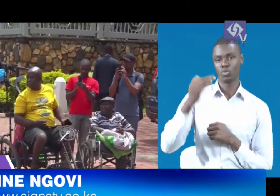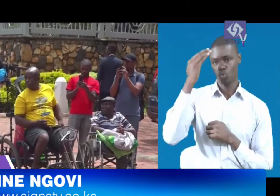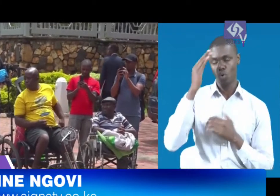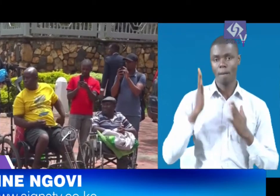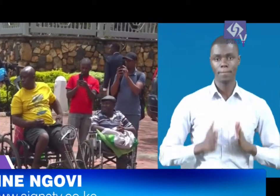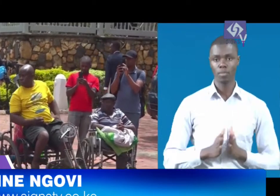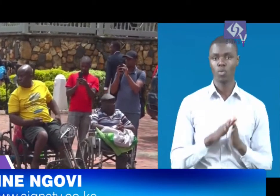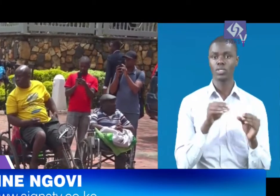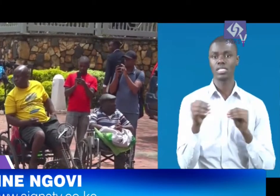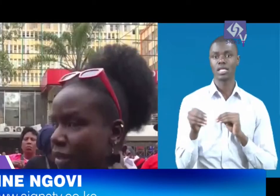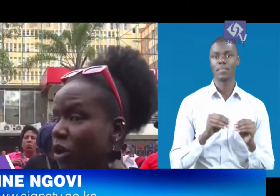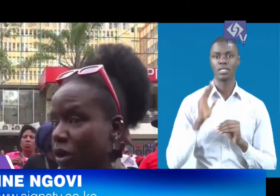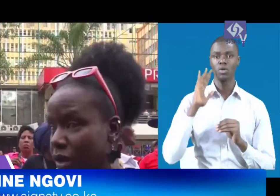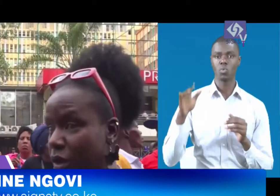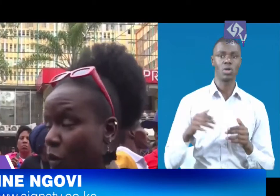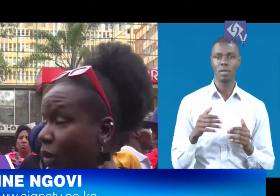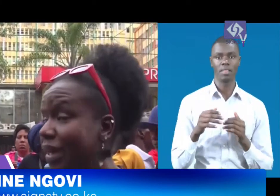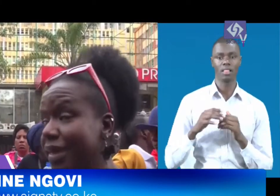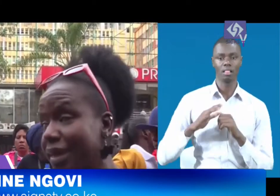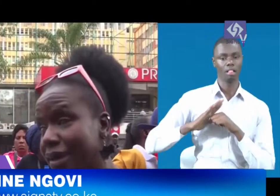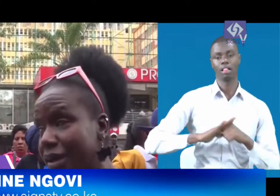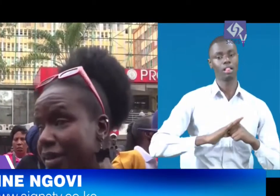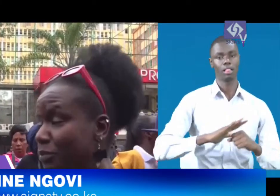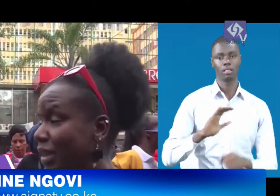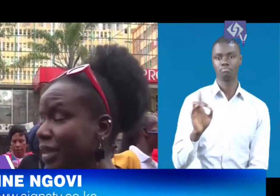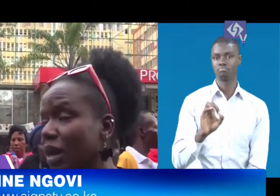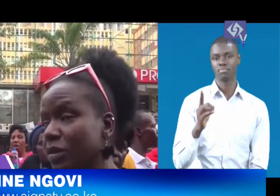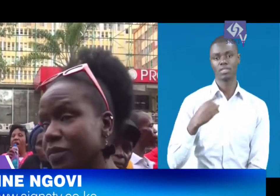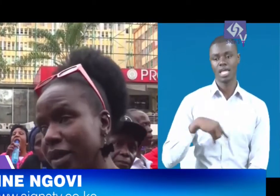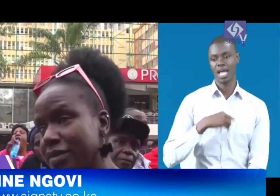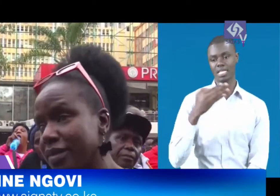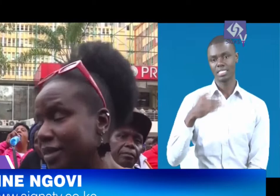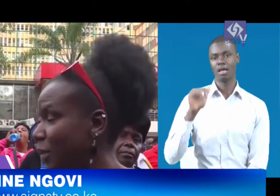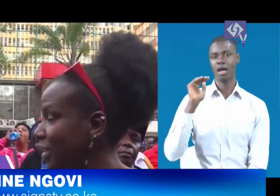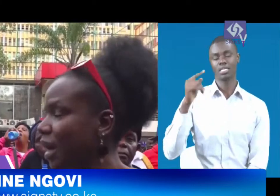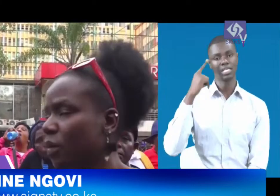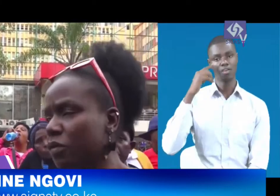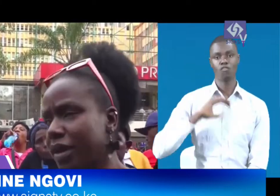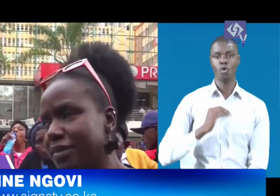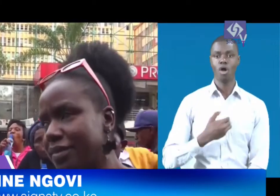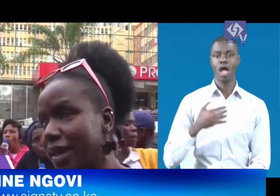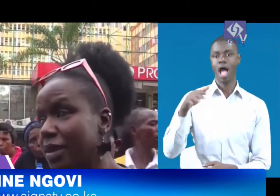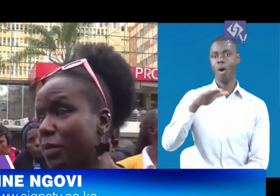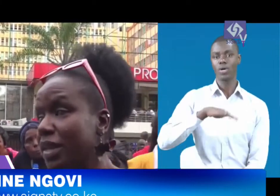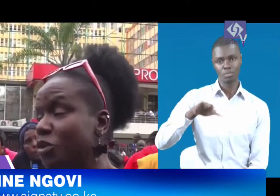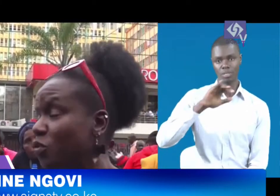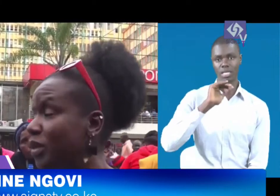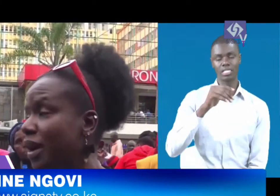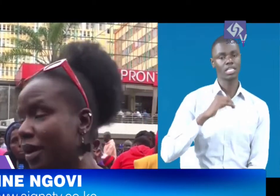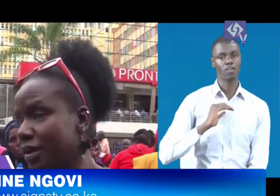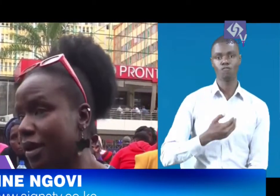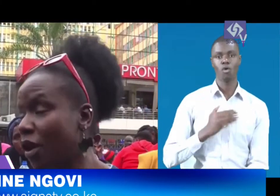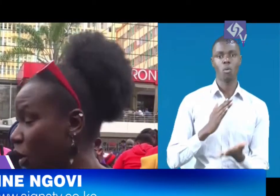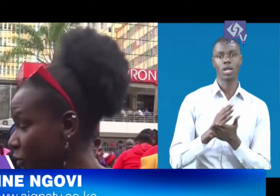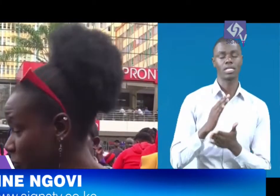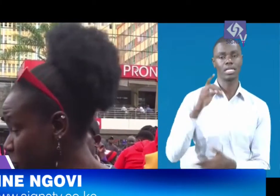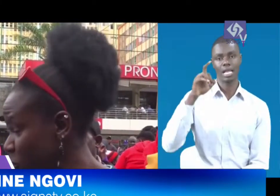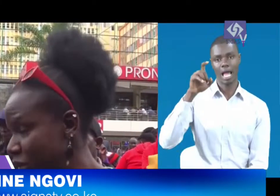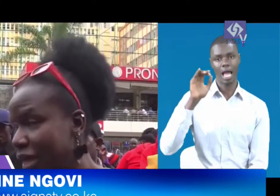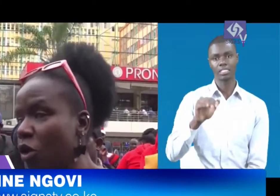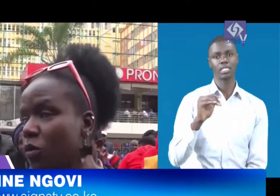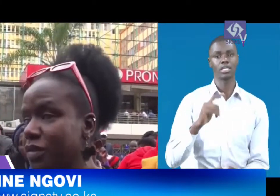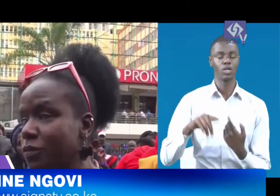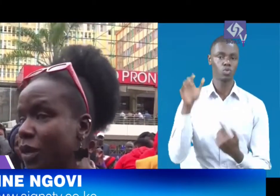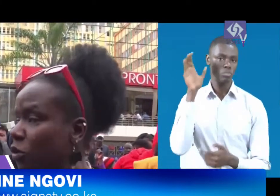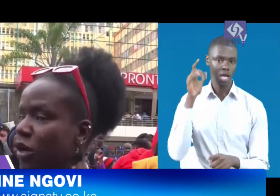disabilities are not going to be pushed around any longer. We are here demanding our space, demanding our rights, and demanding to be heard.